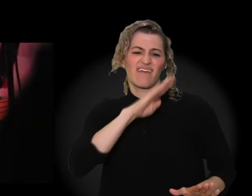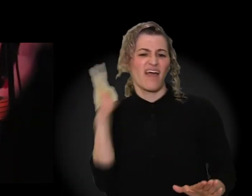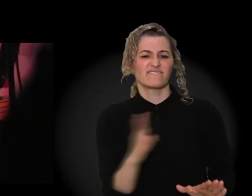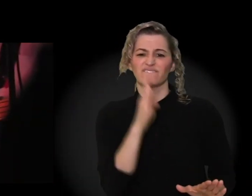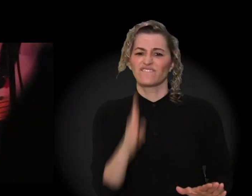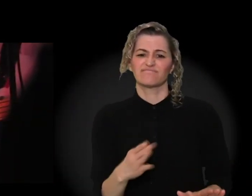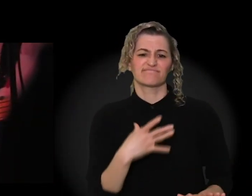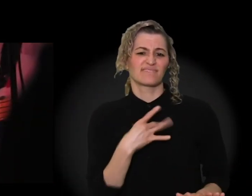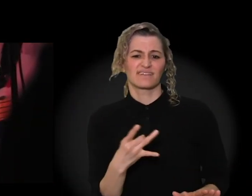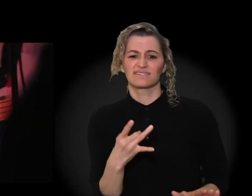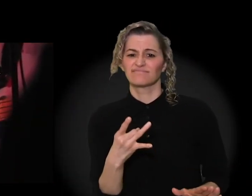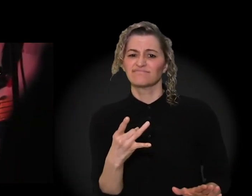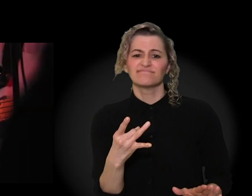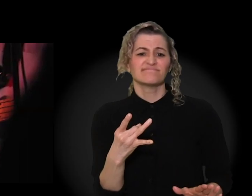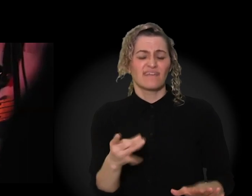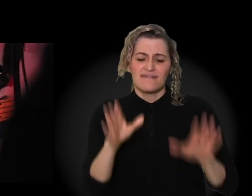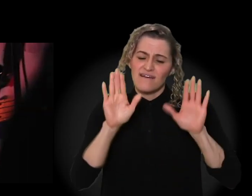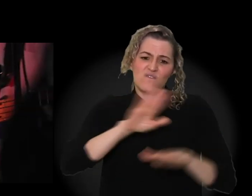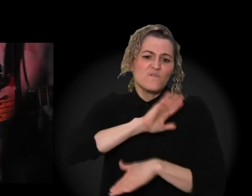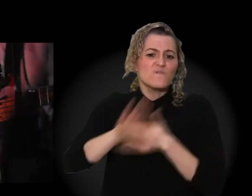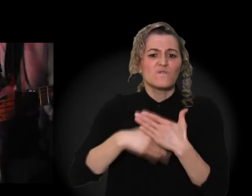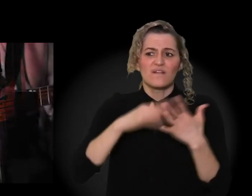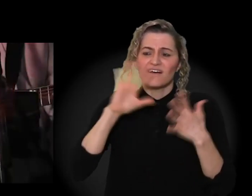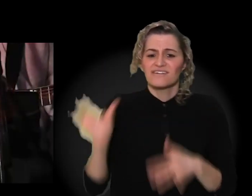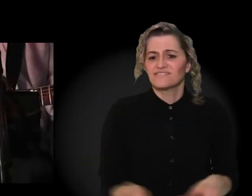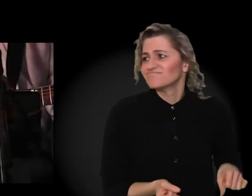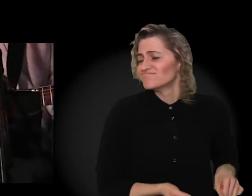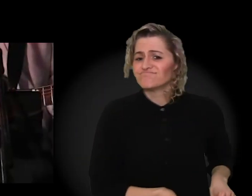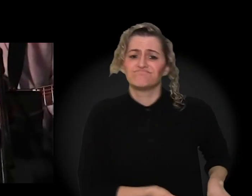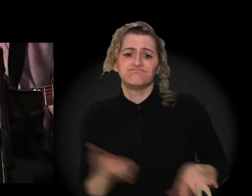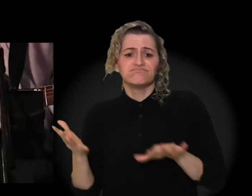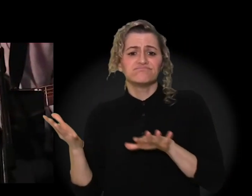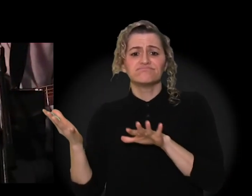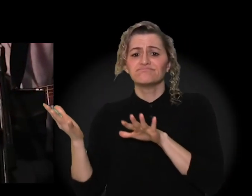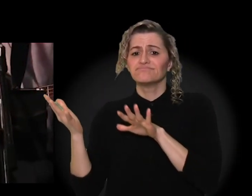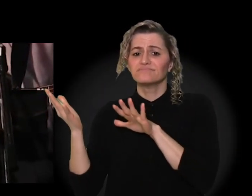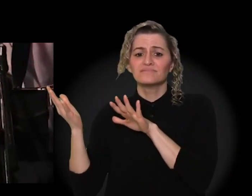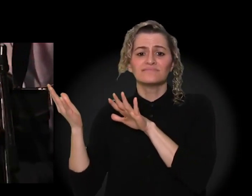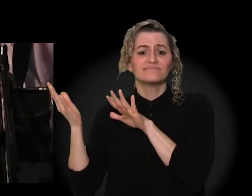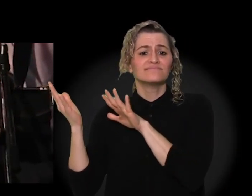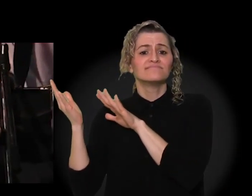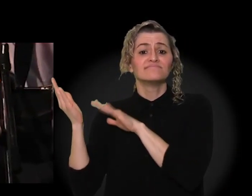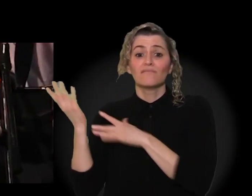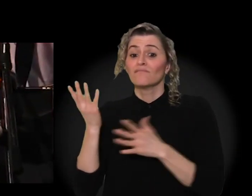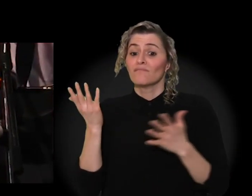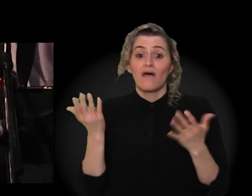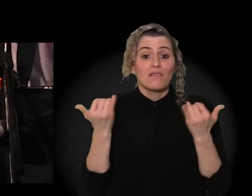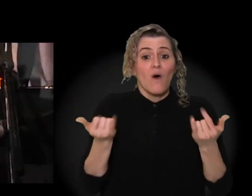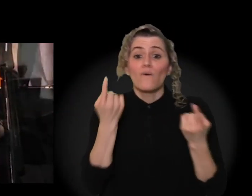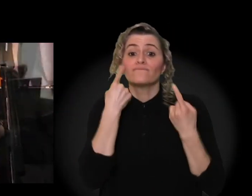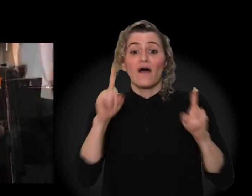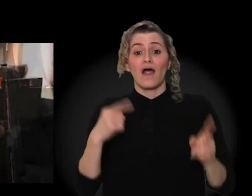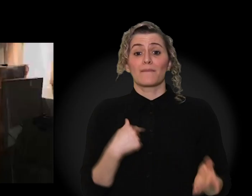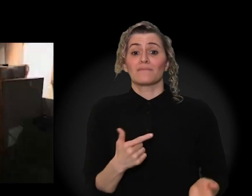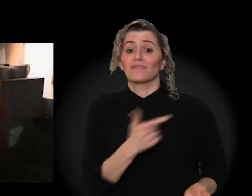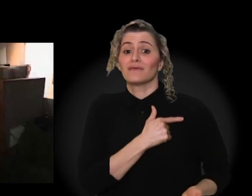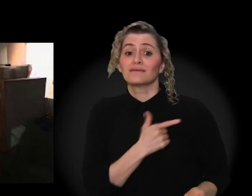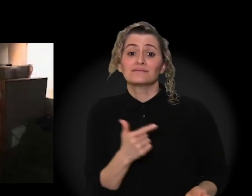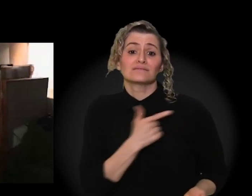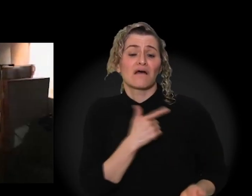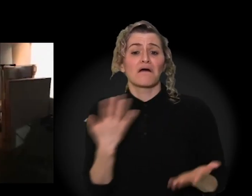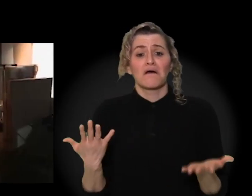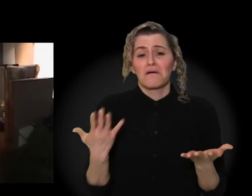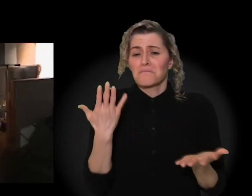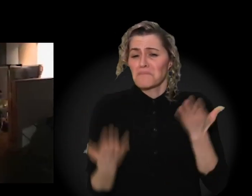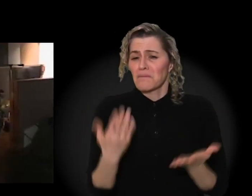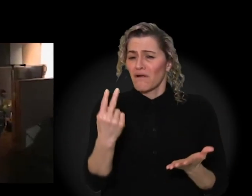never to my liking, I've left it all behind. Now all at once I'm